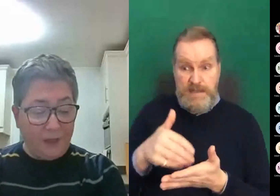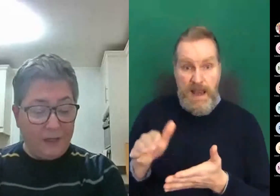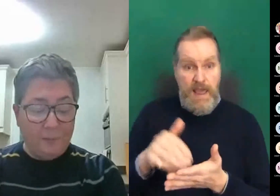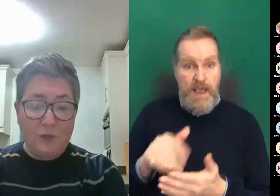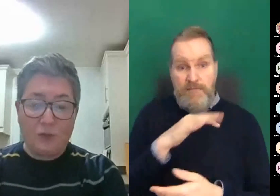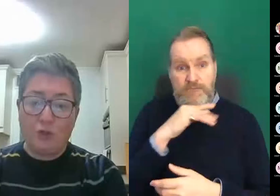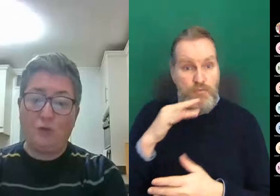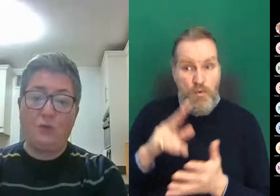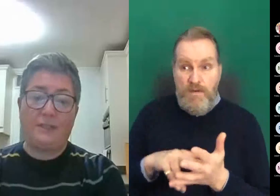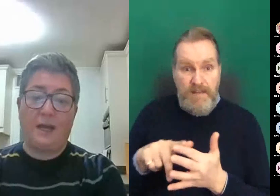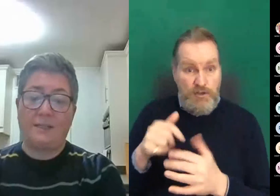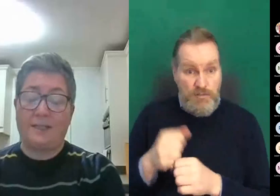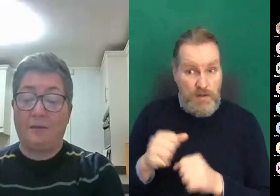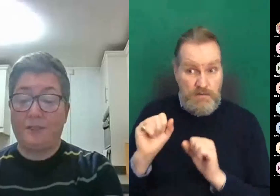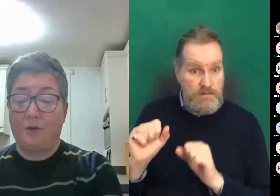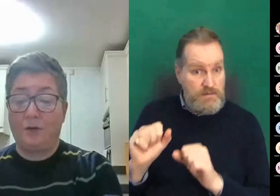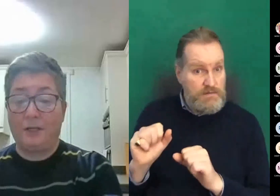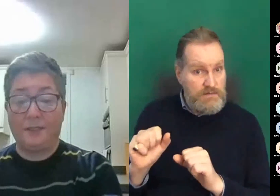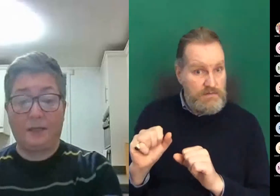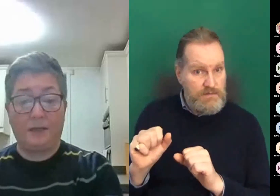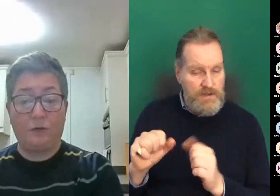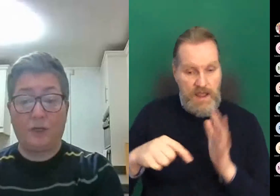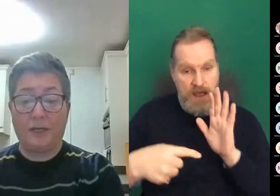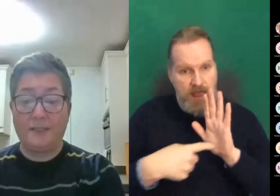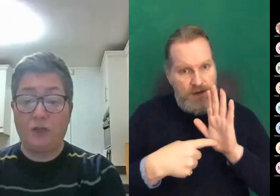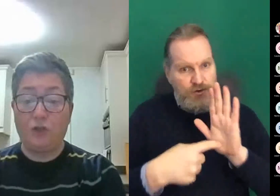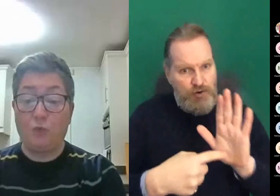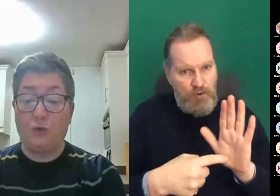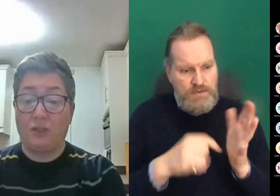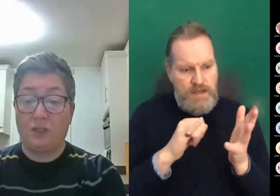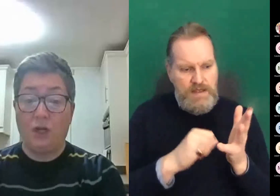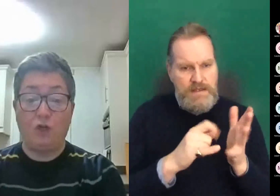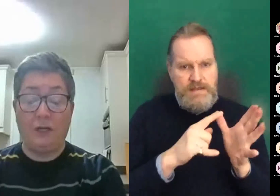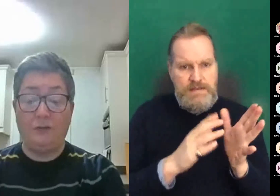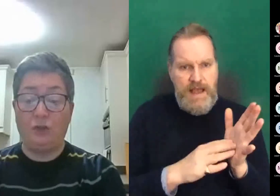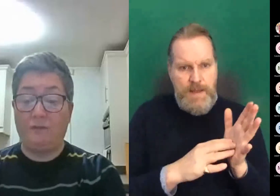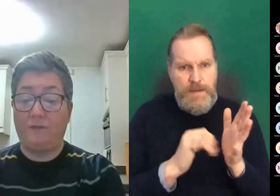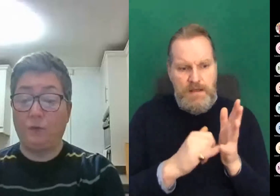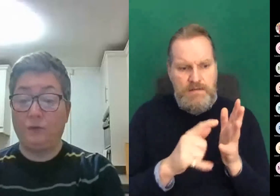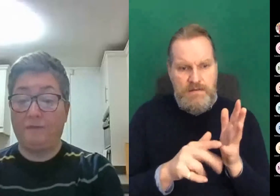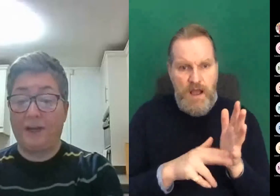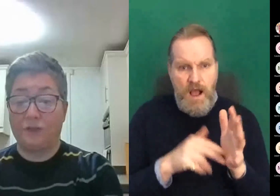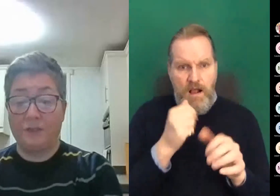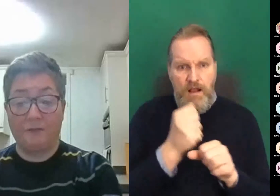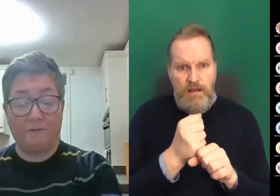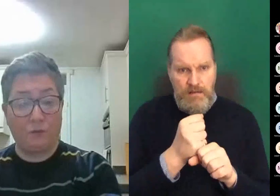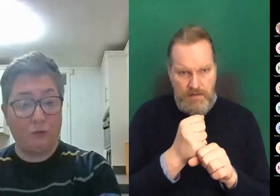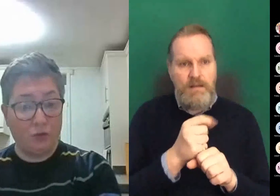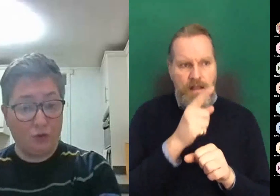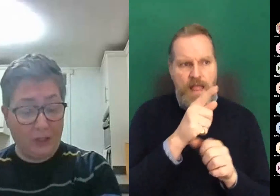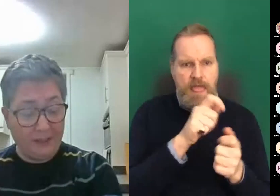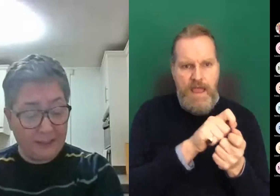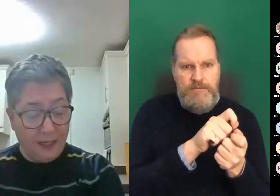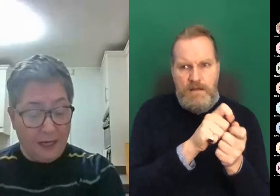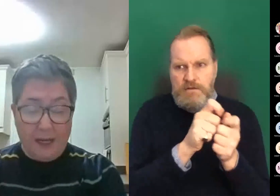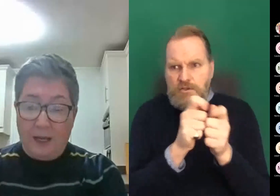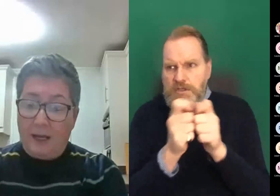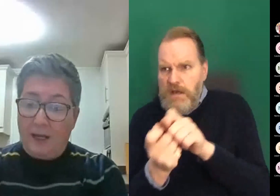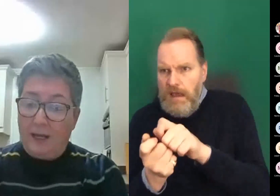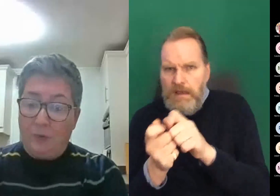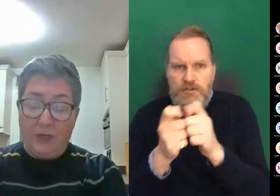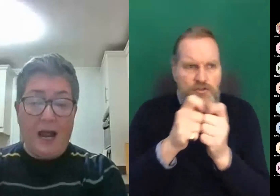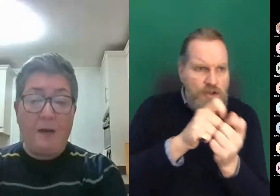that? Well, it's because it shows that Samsung is an organisation which has changed and followed the fashions and followed the